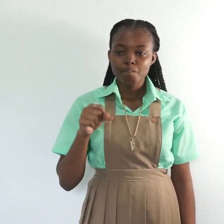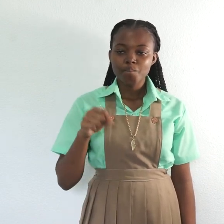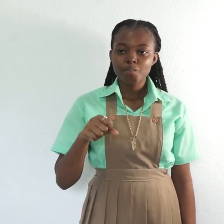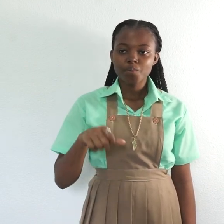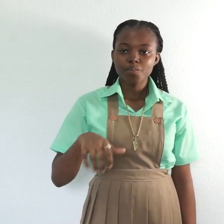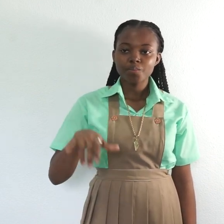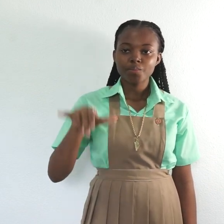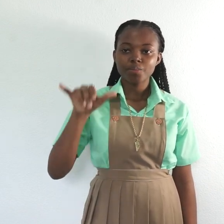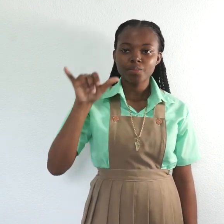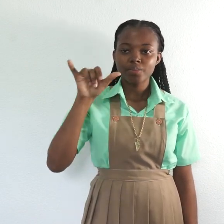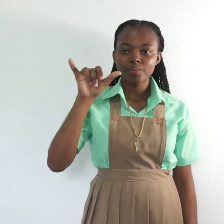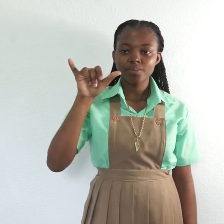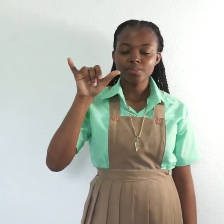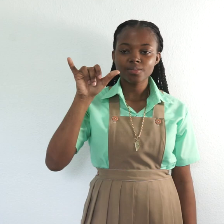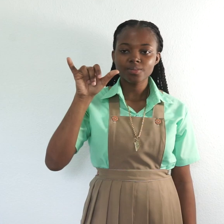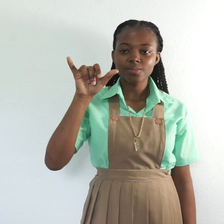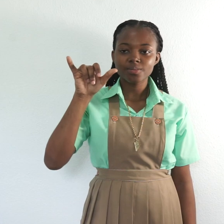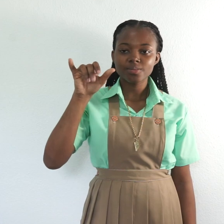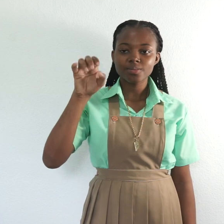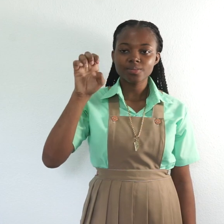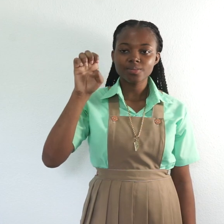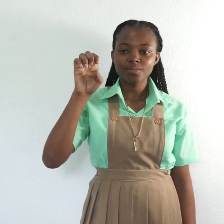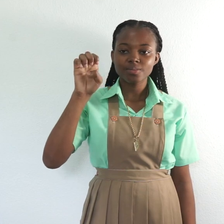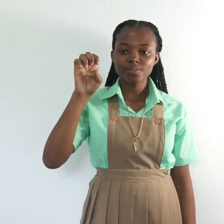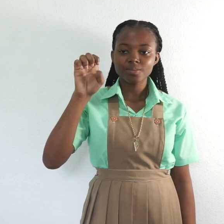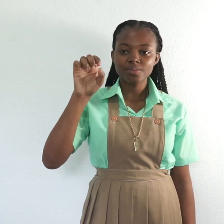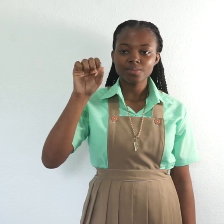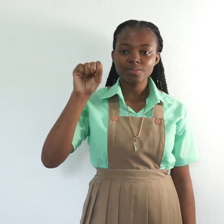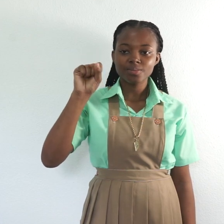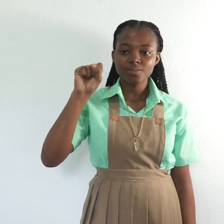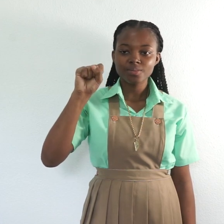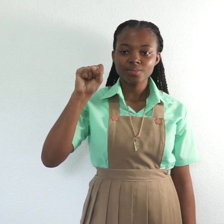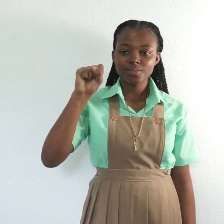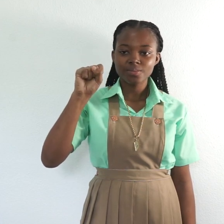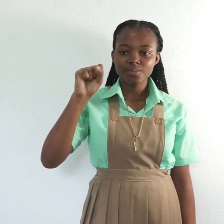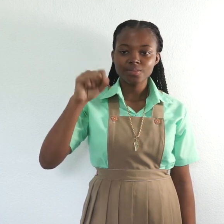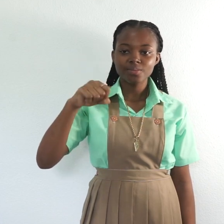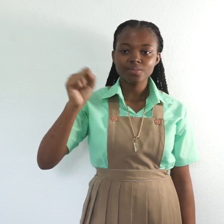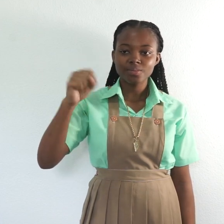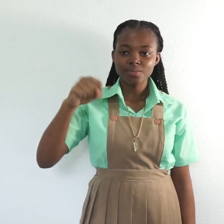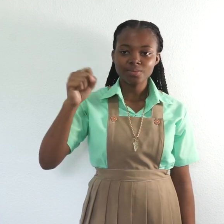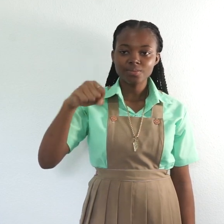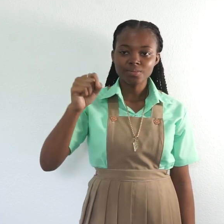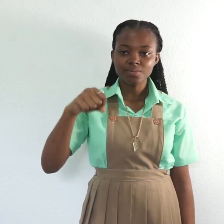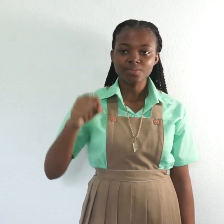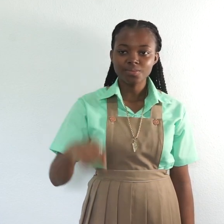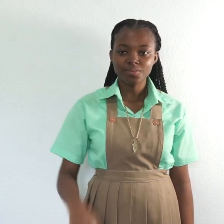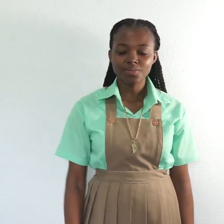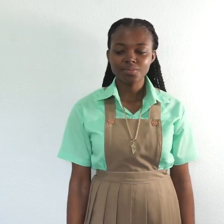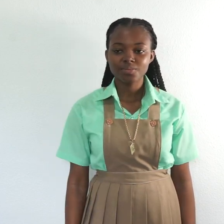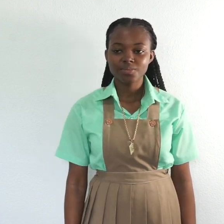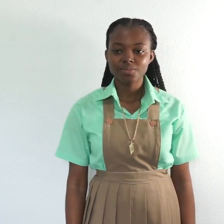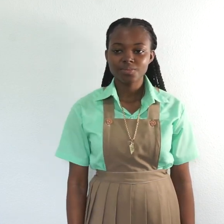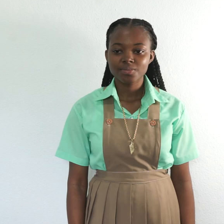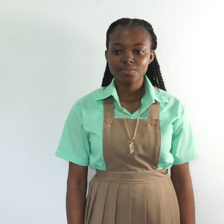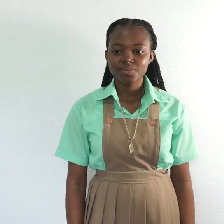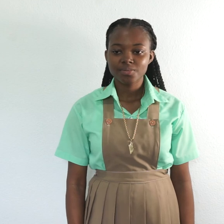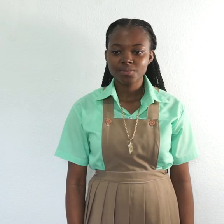Y E S Y E S This